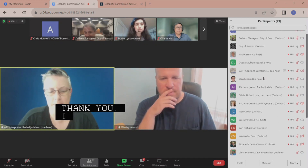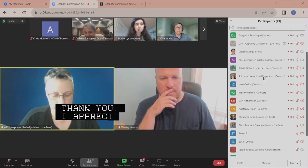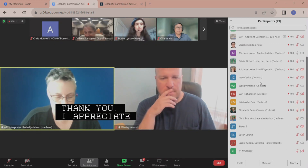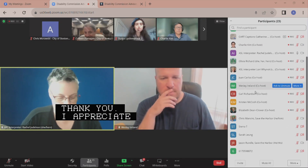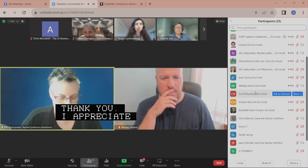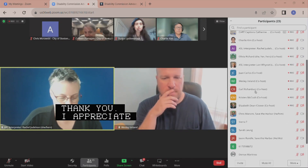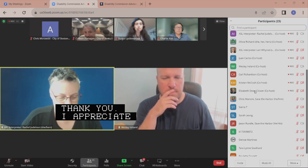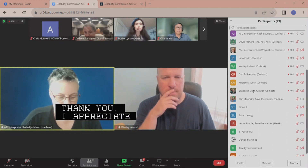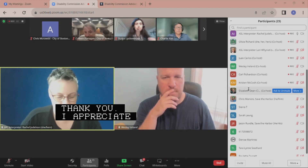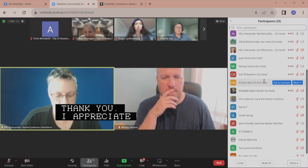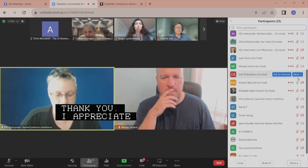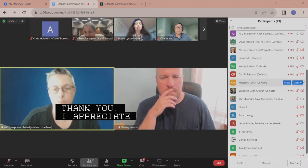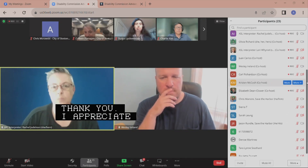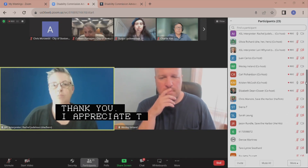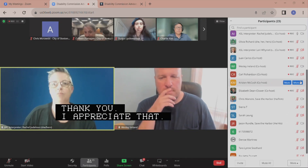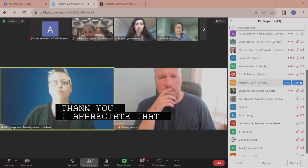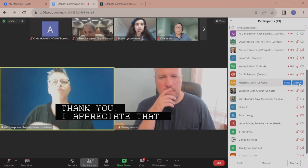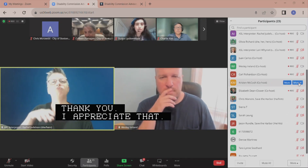please?